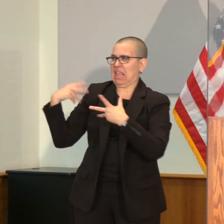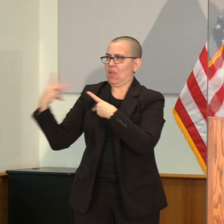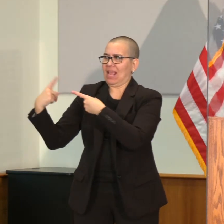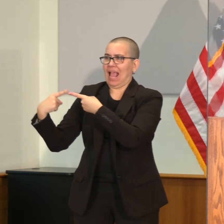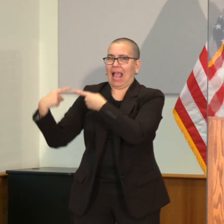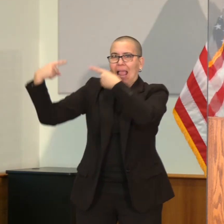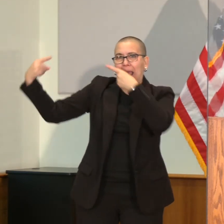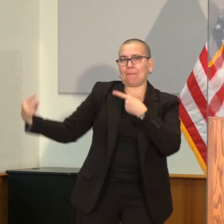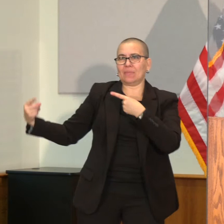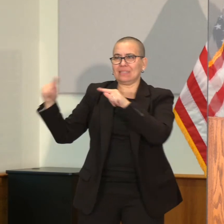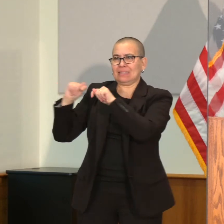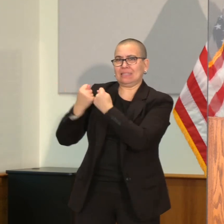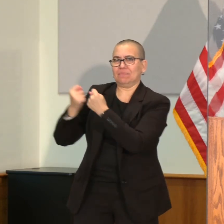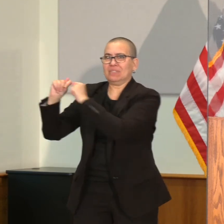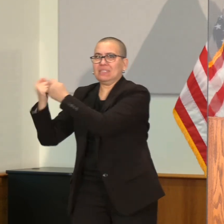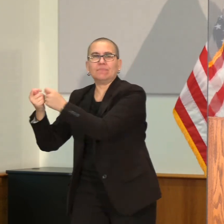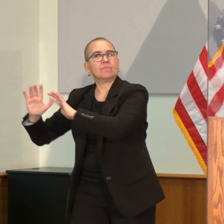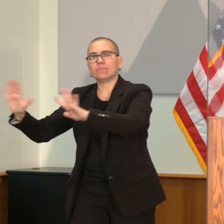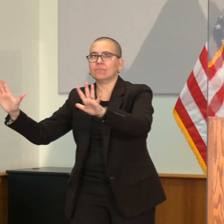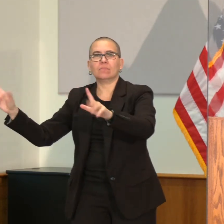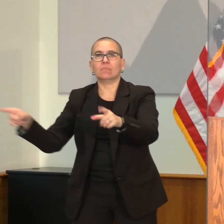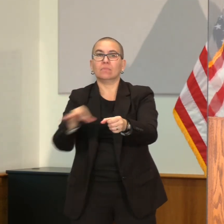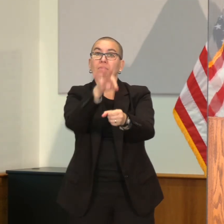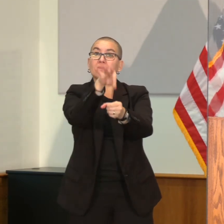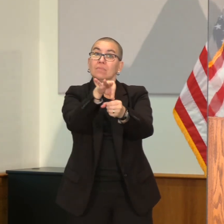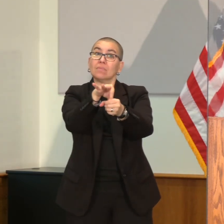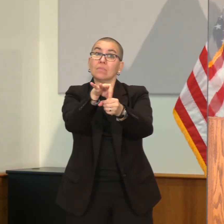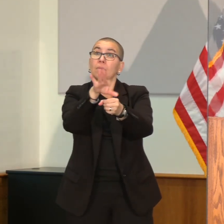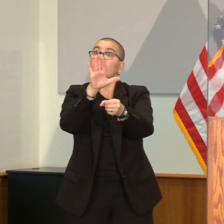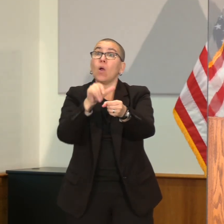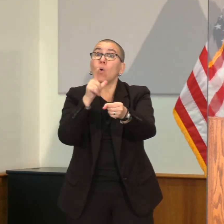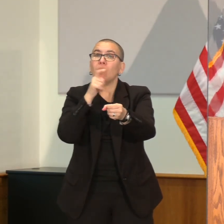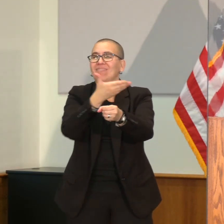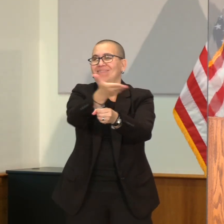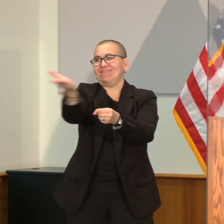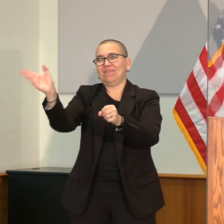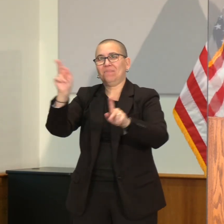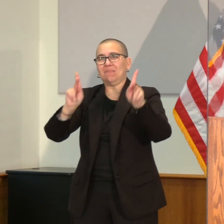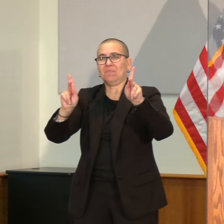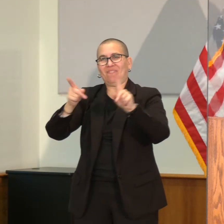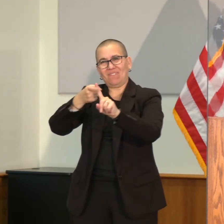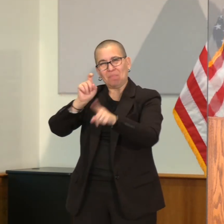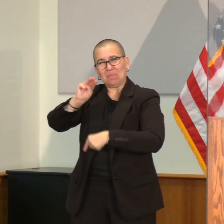We have been elected by the people of Minnesota to serve their interests and not our own.